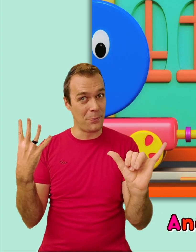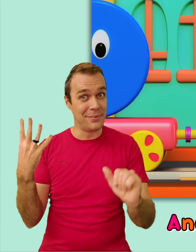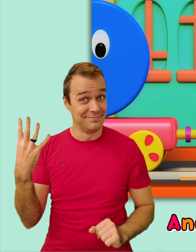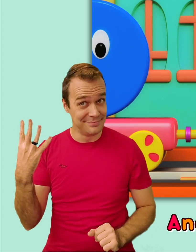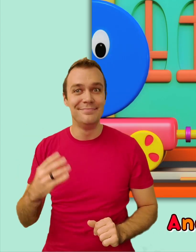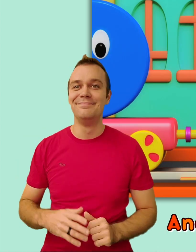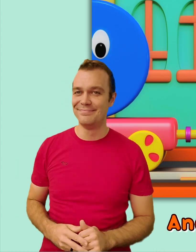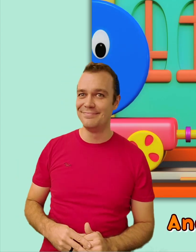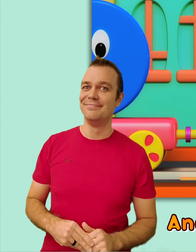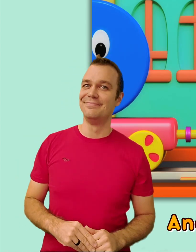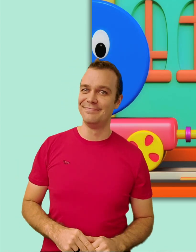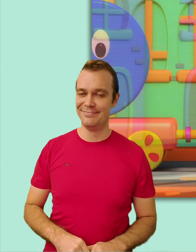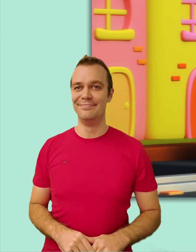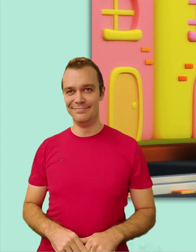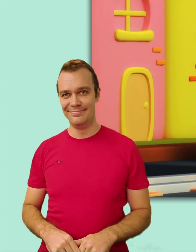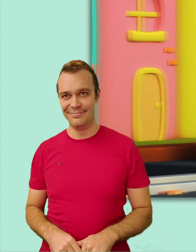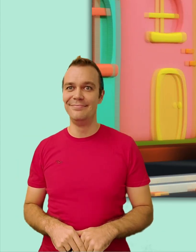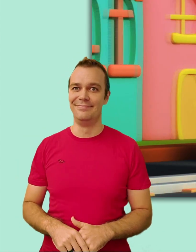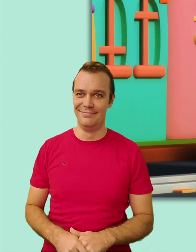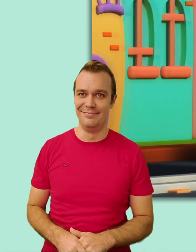four corners too.